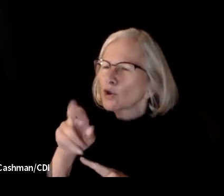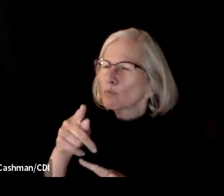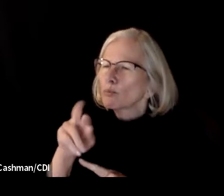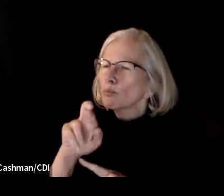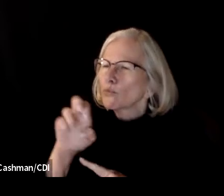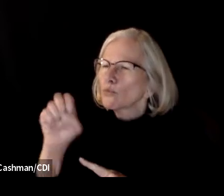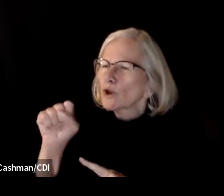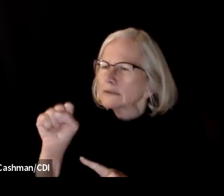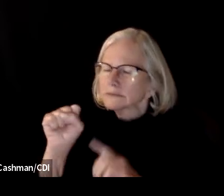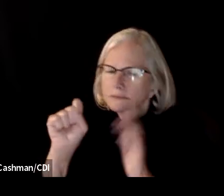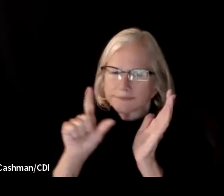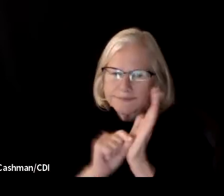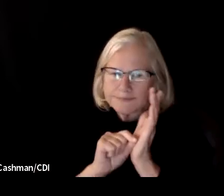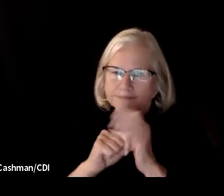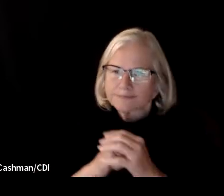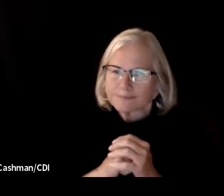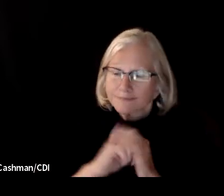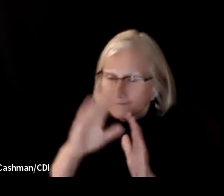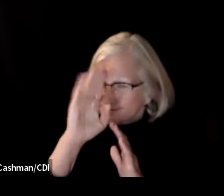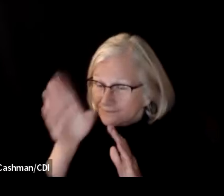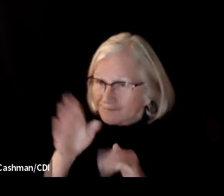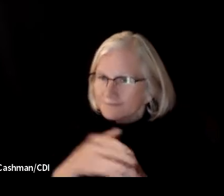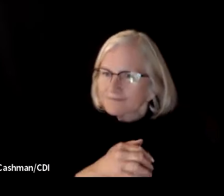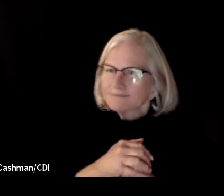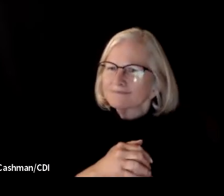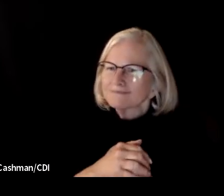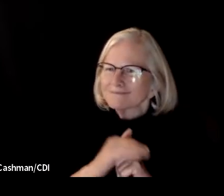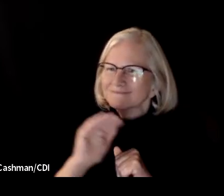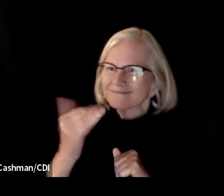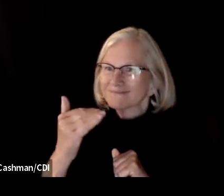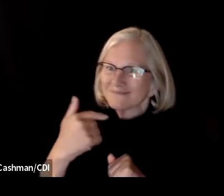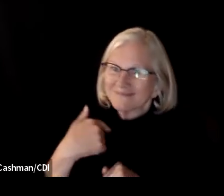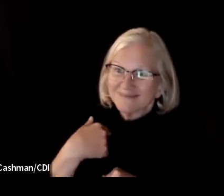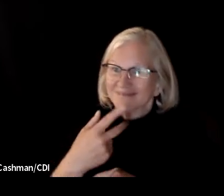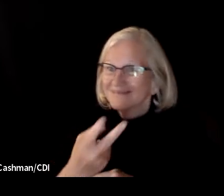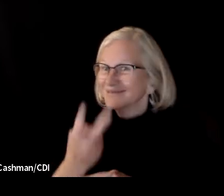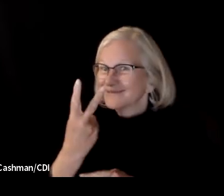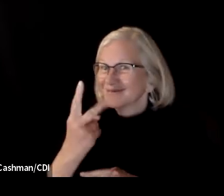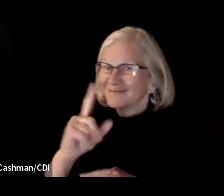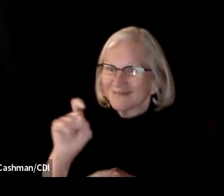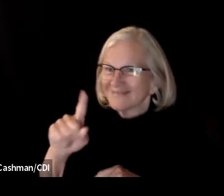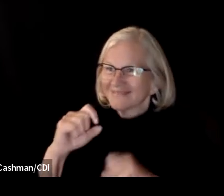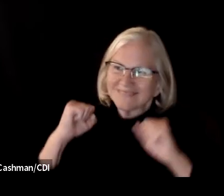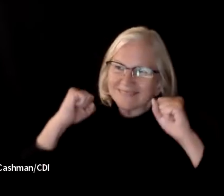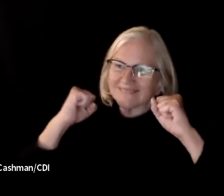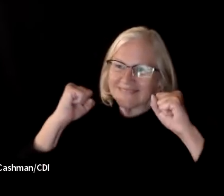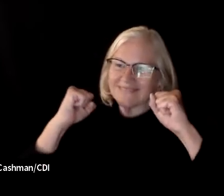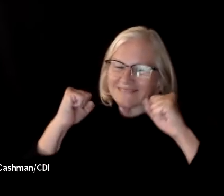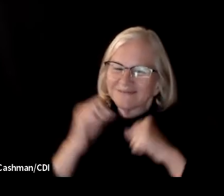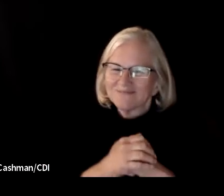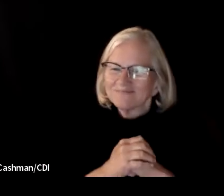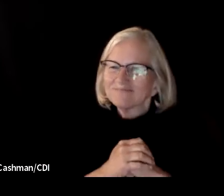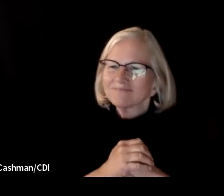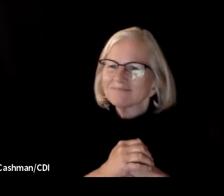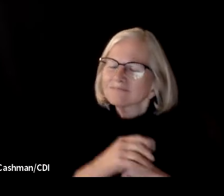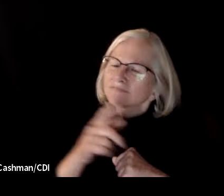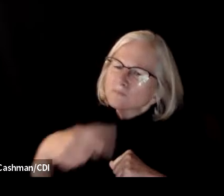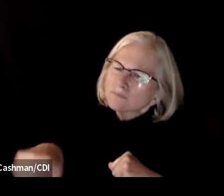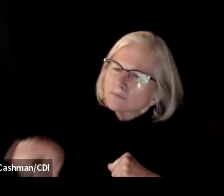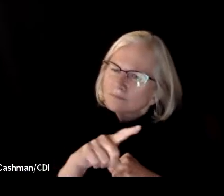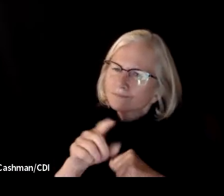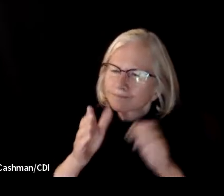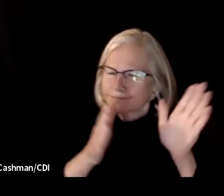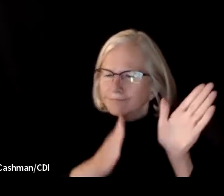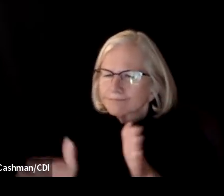Yes, hi. Looks like I get a twofer. Are you guys looking at creating any kind of a